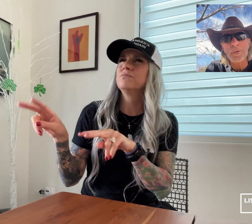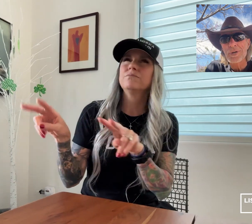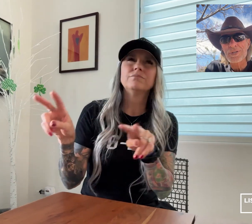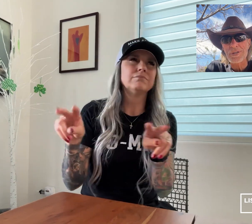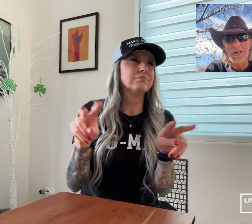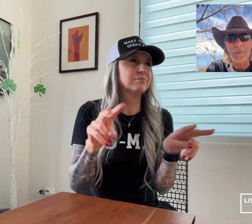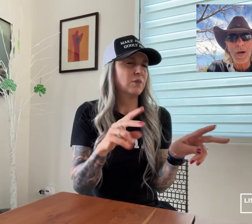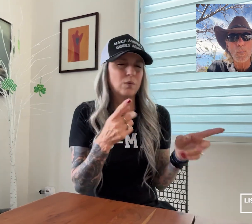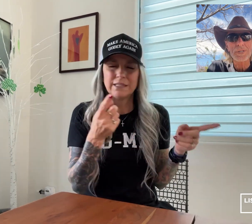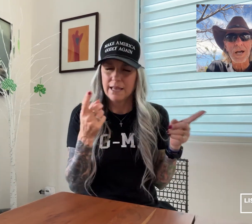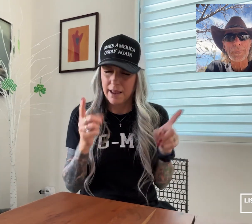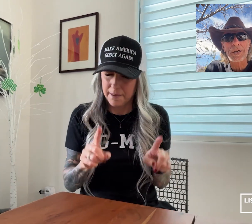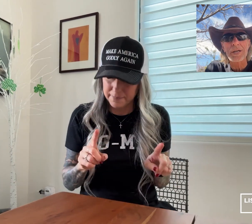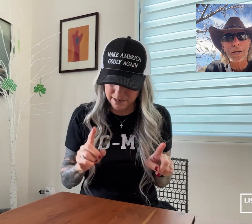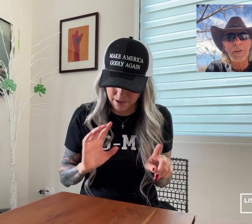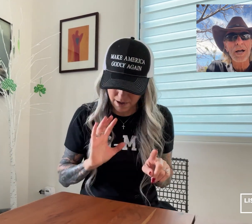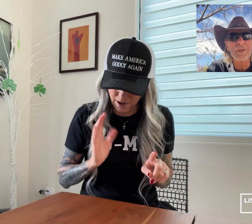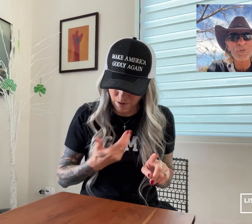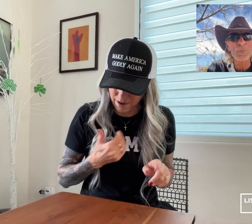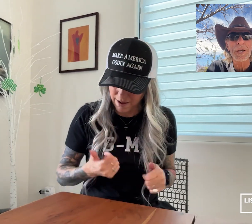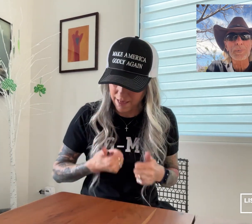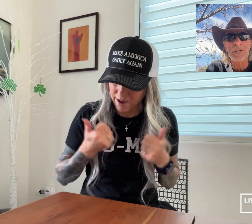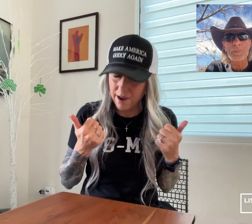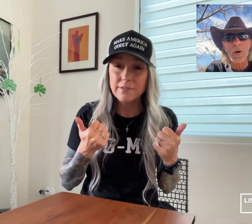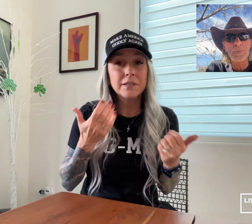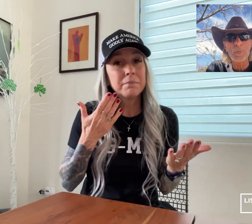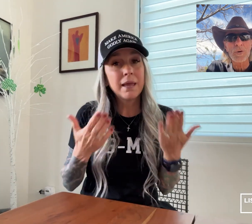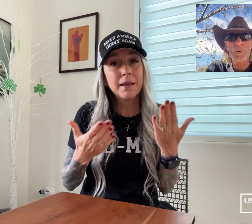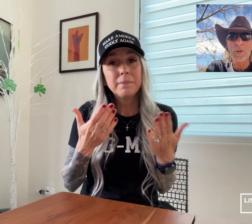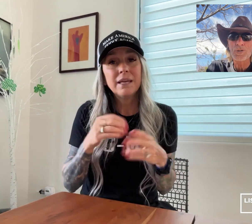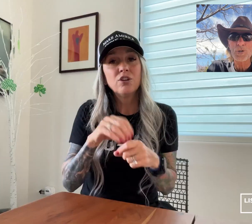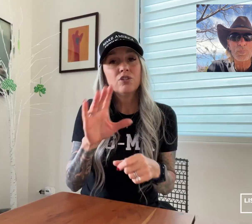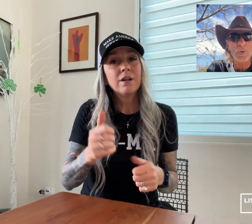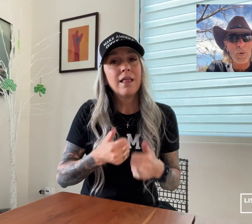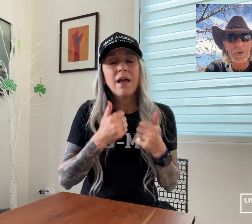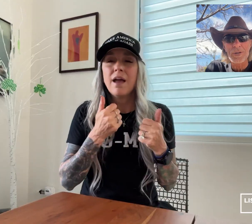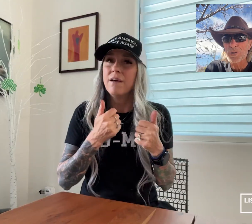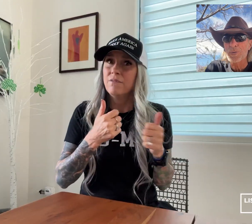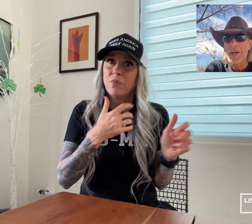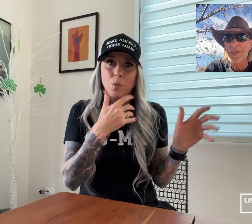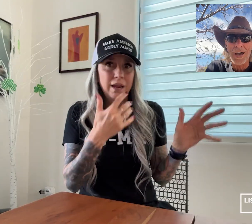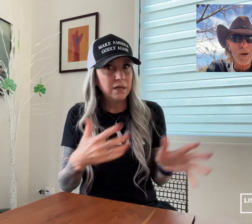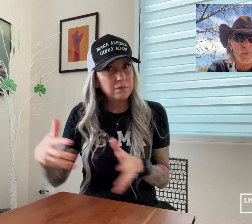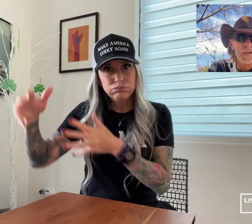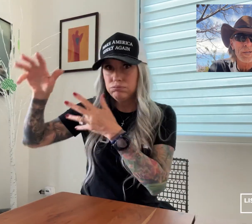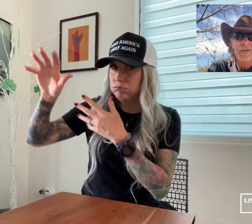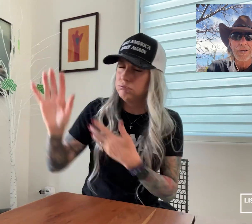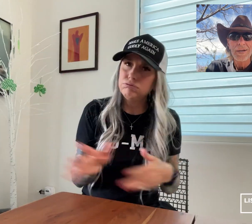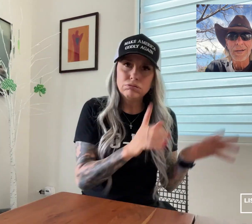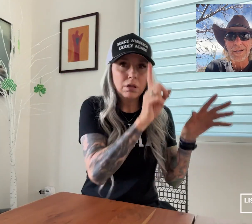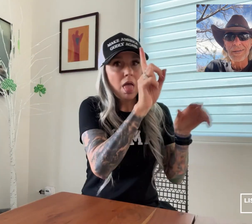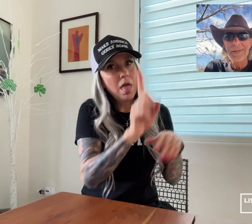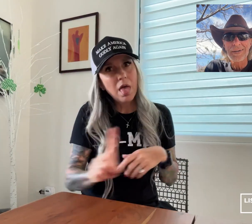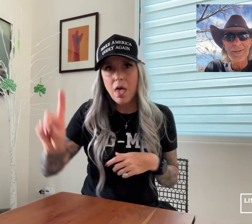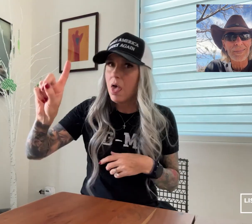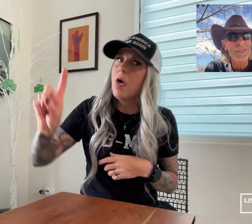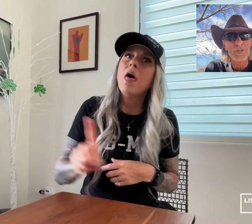us and think about what's happening in our lives, you may be in a moment where the wind's just blowing this way, that way, and things just